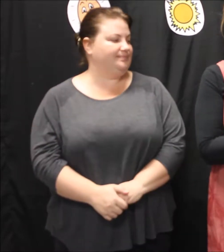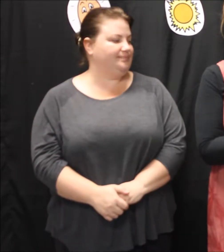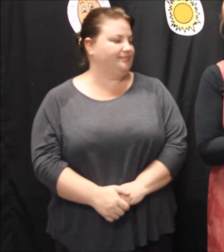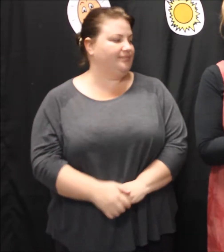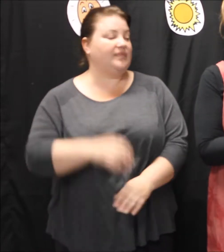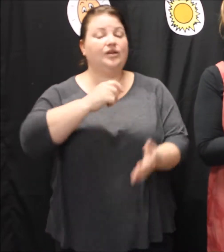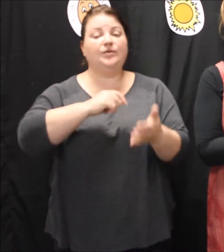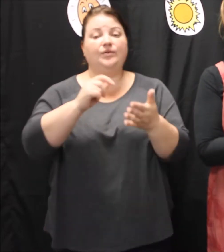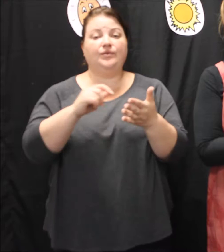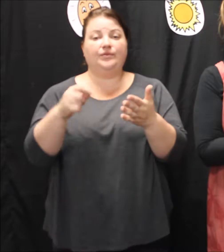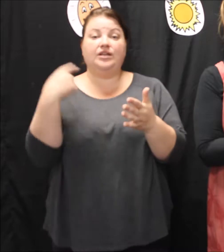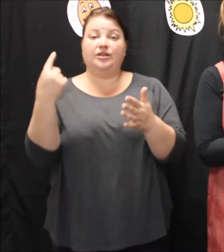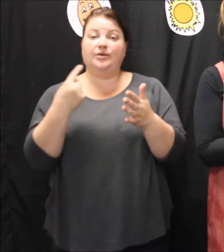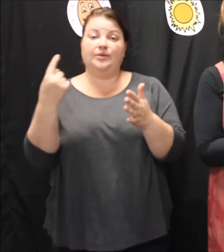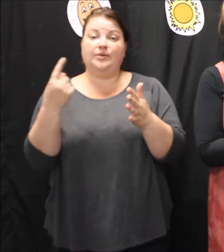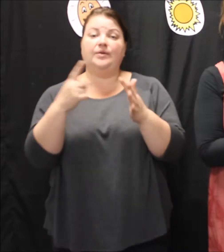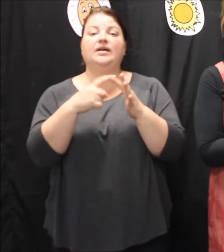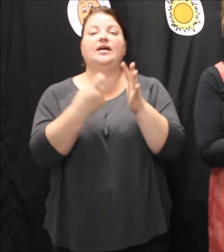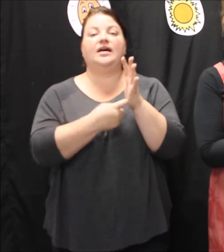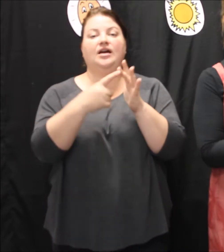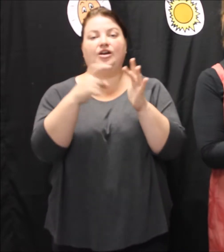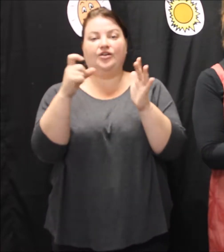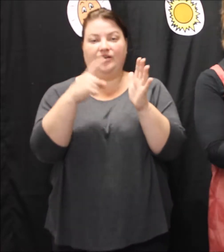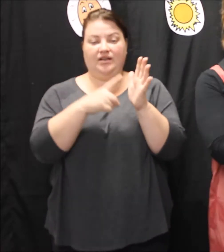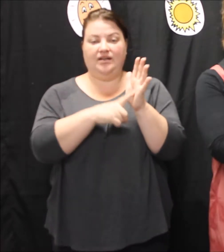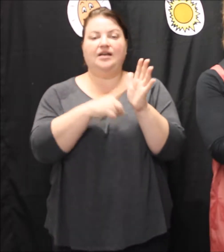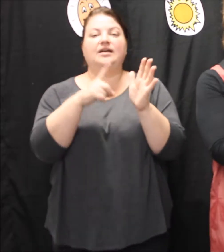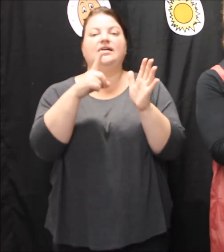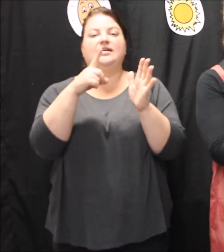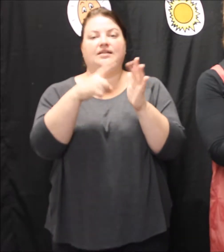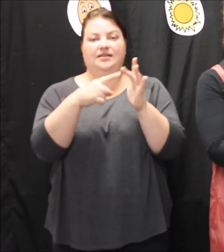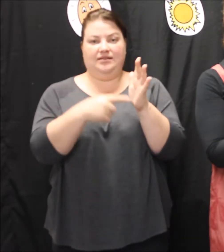Eric Litwin.